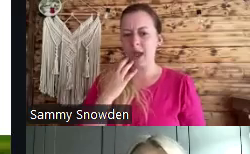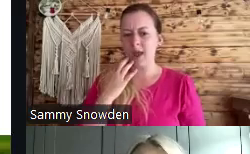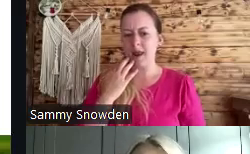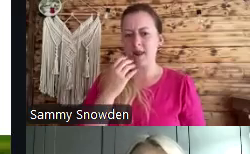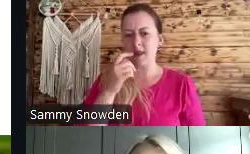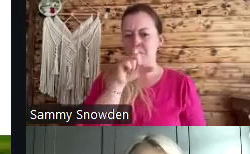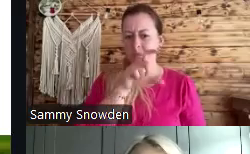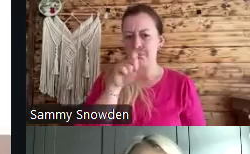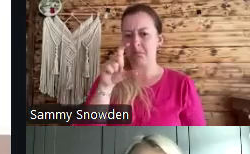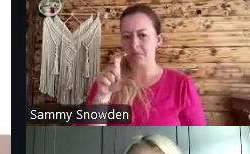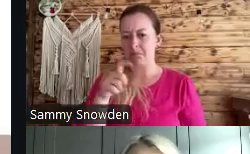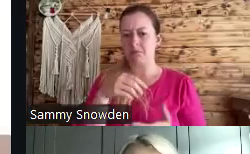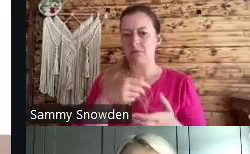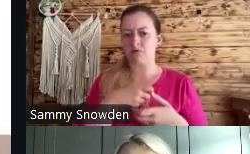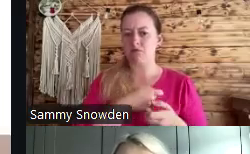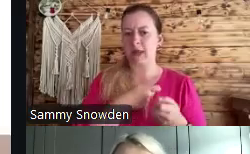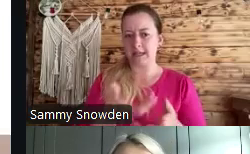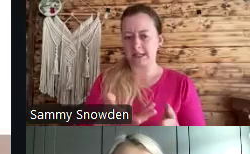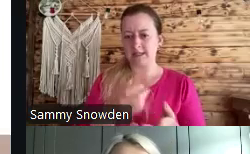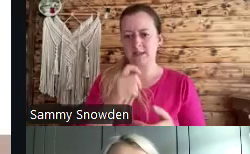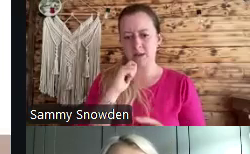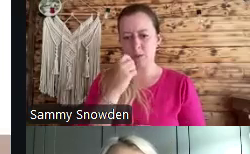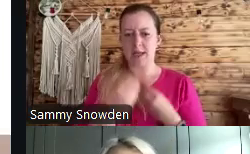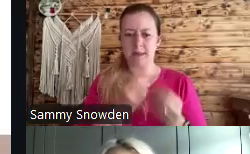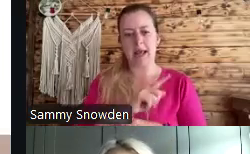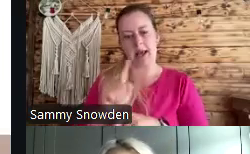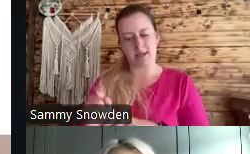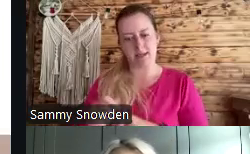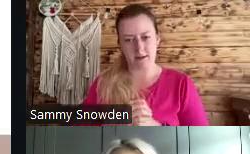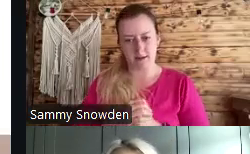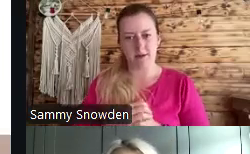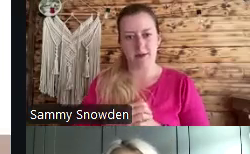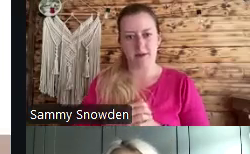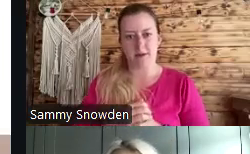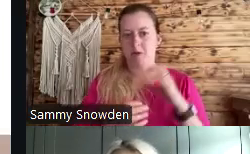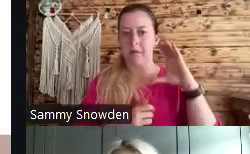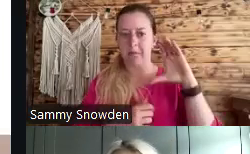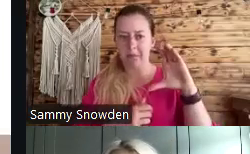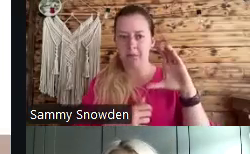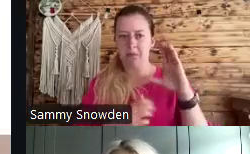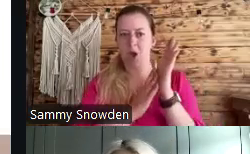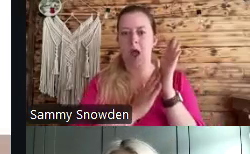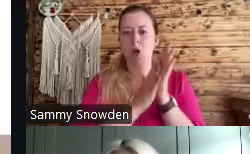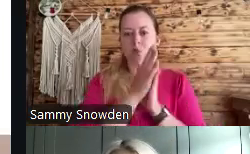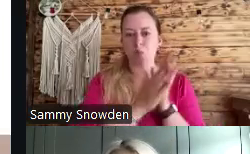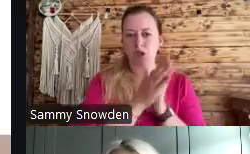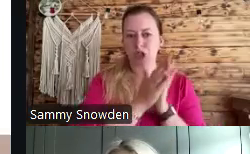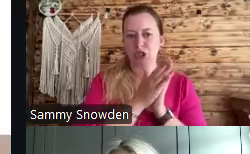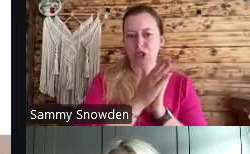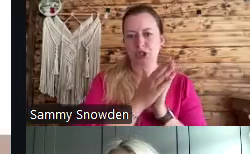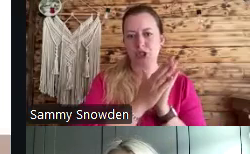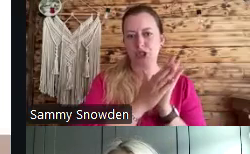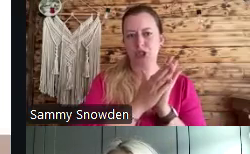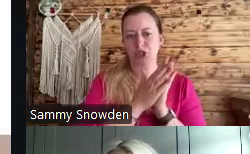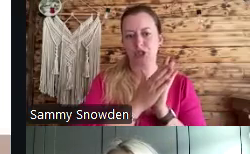single items, if you're interested as well. So what's good about the shop this month is